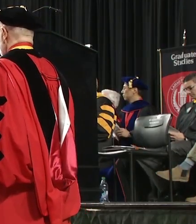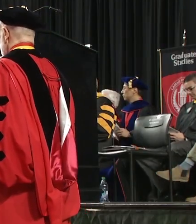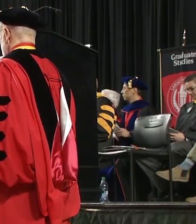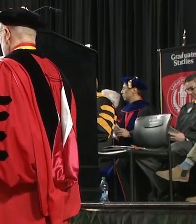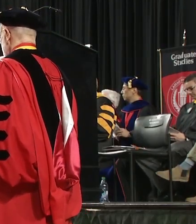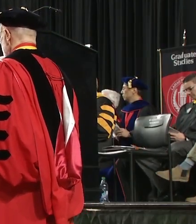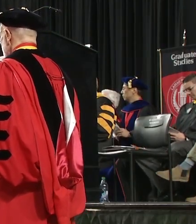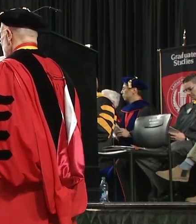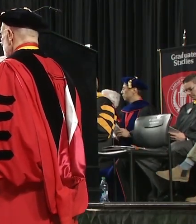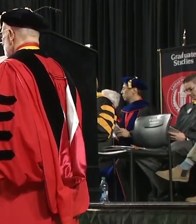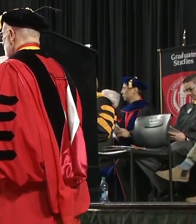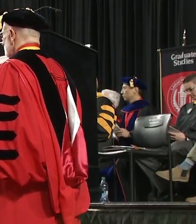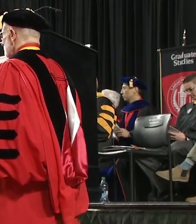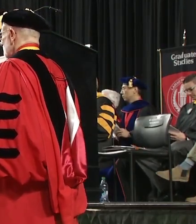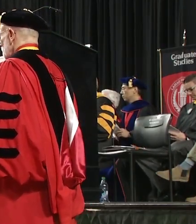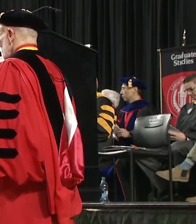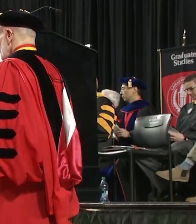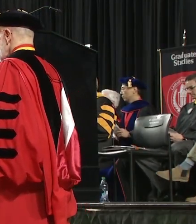Bianca Marie Smith.